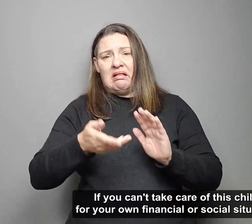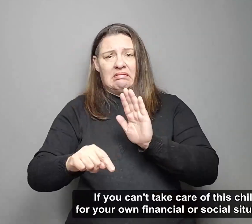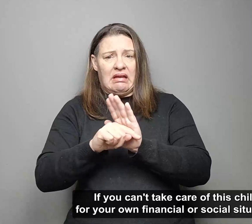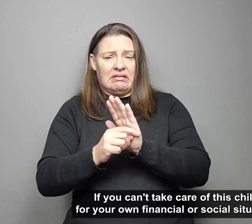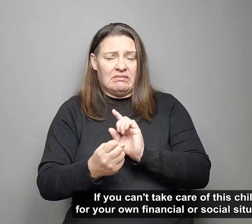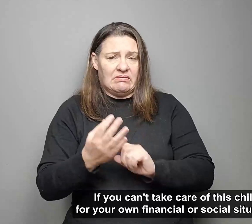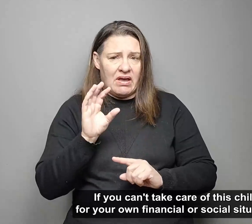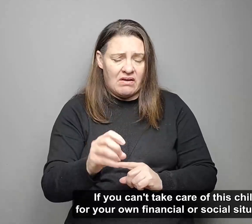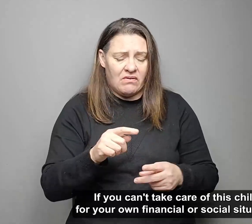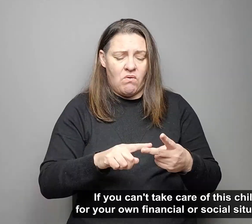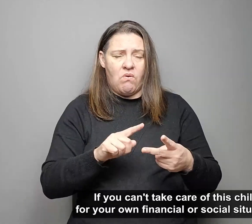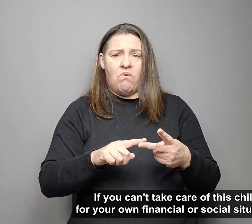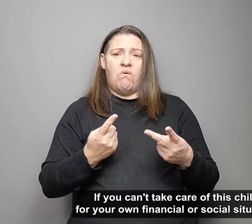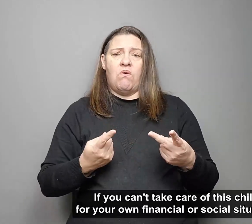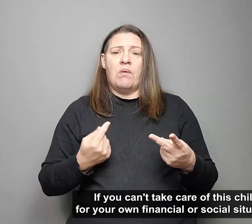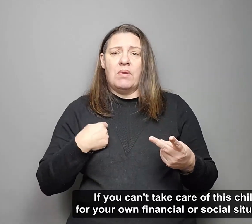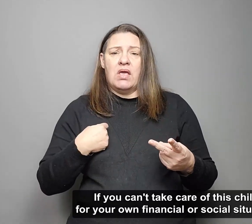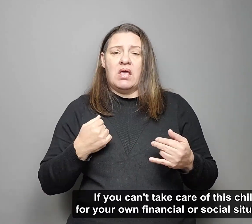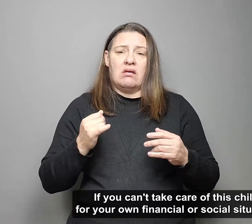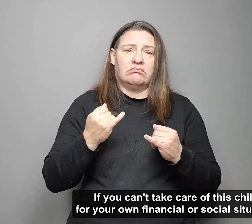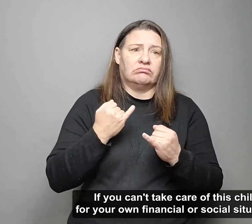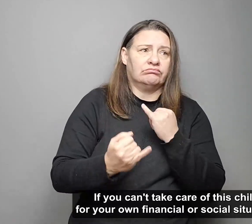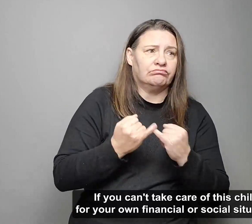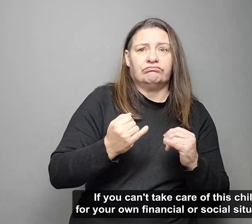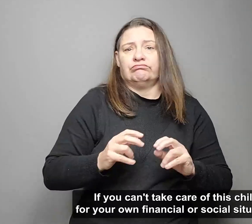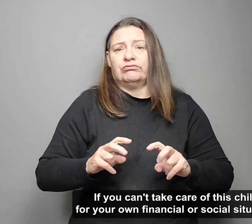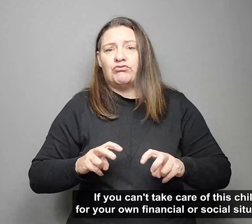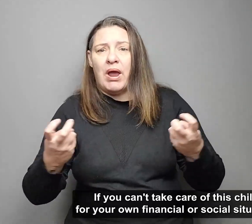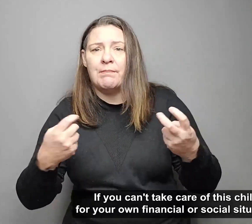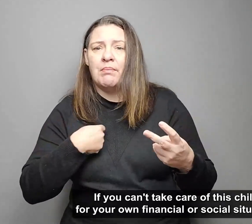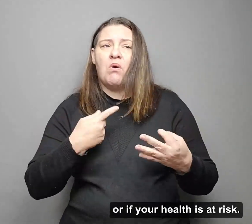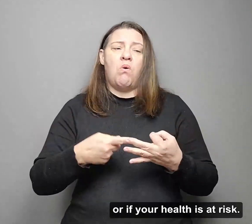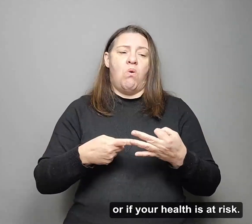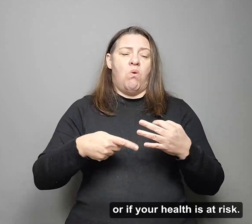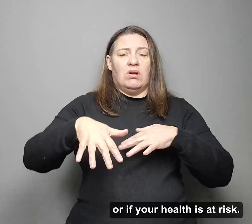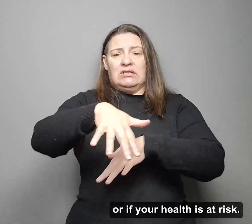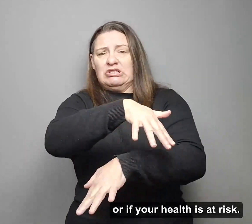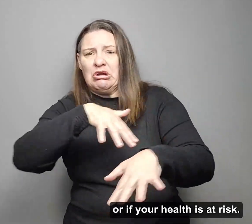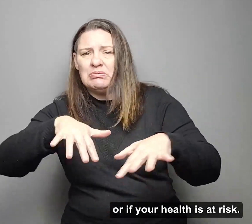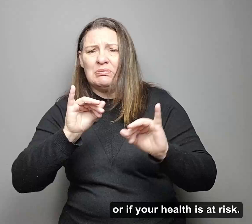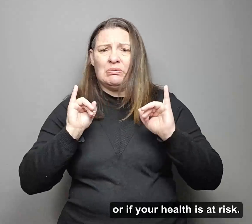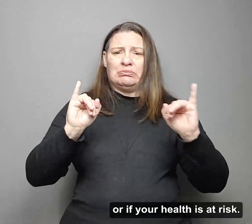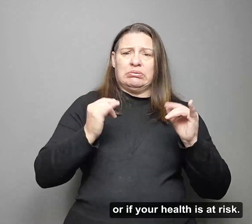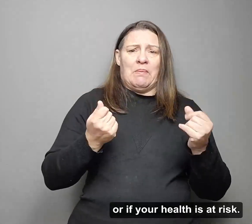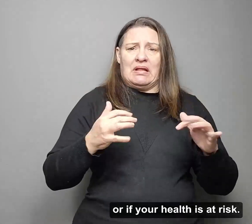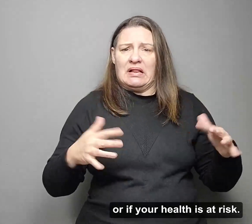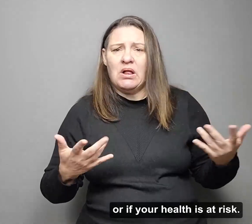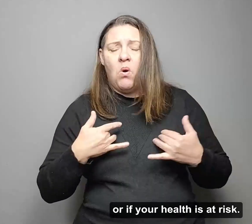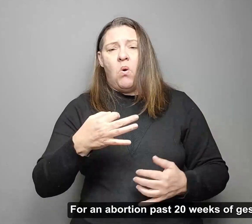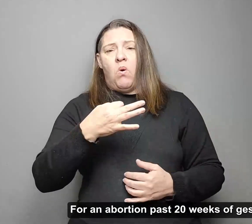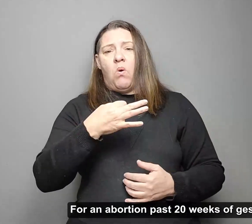if you can't take care of this child for your own financial or social situation, or if your health is at